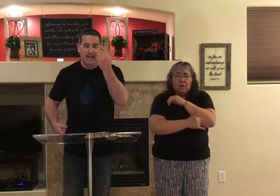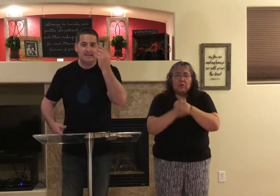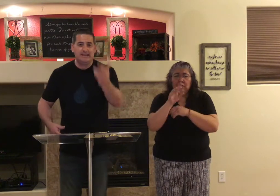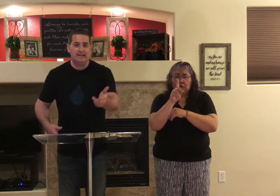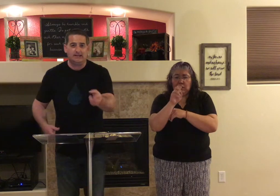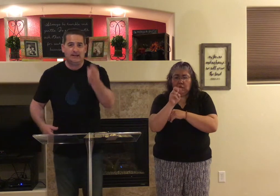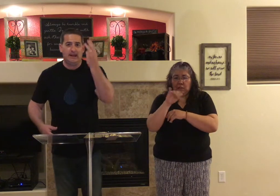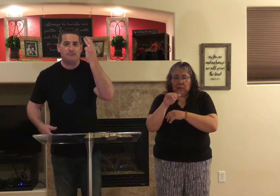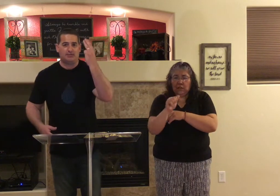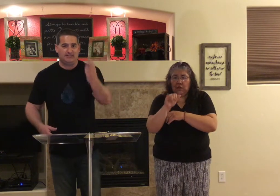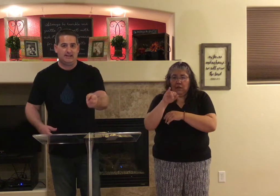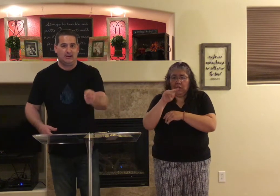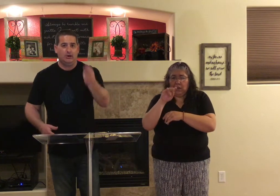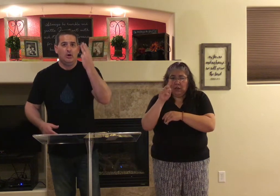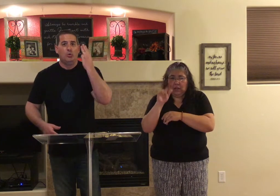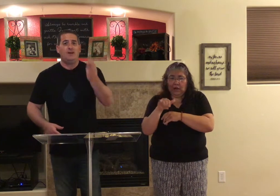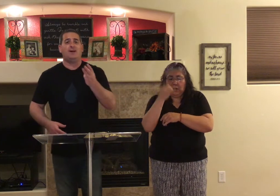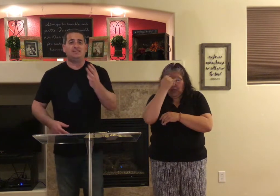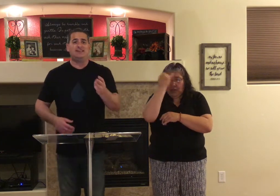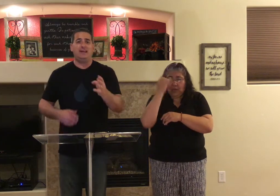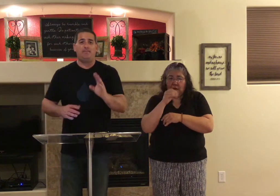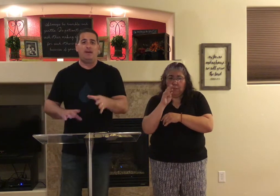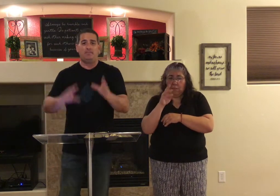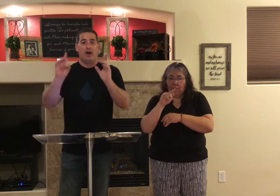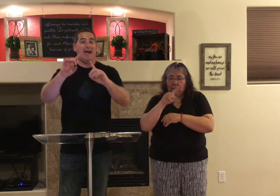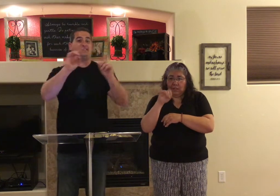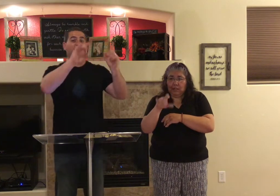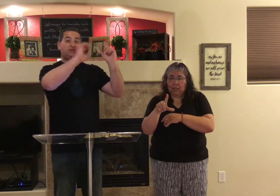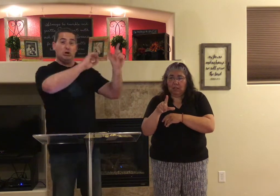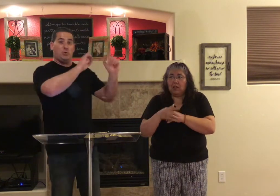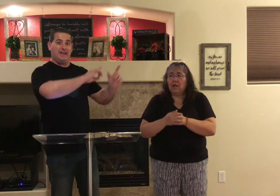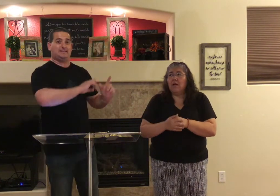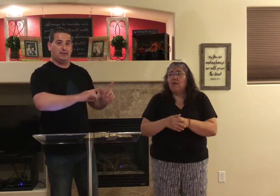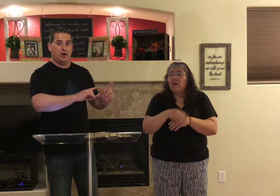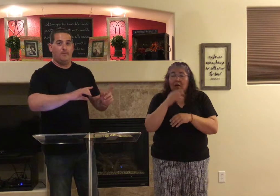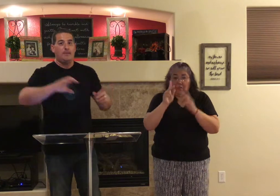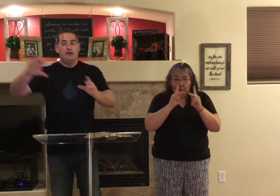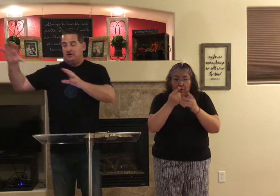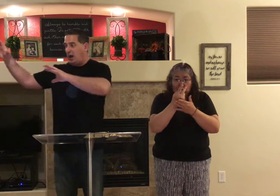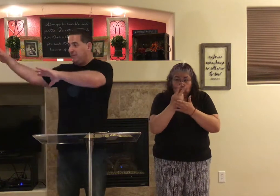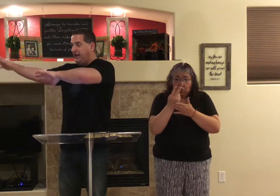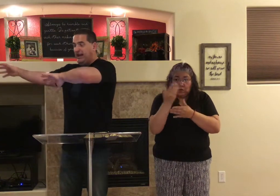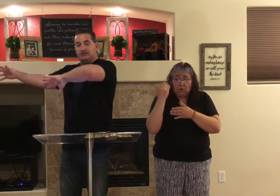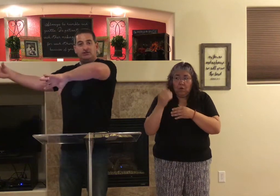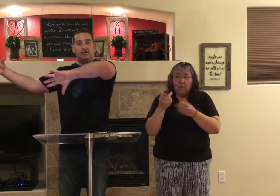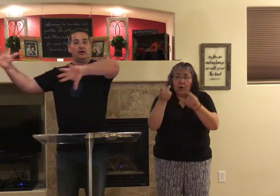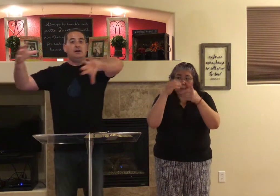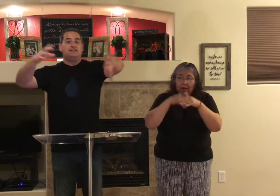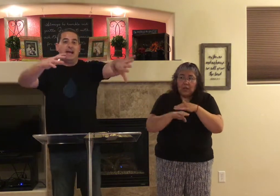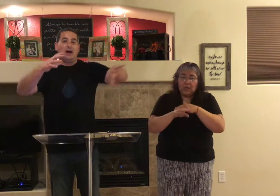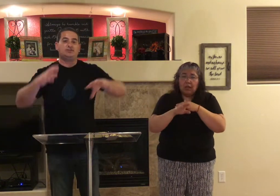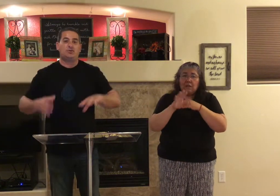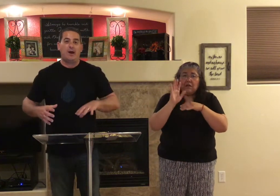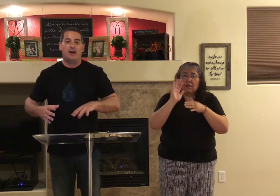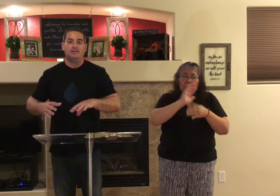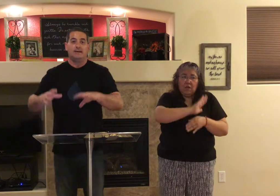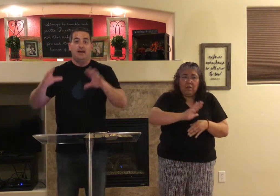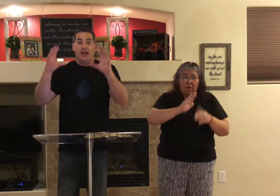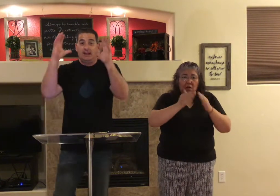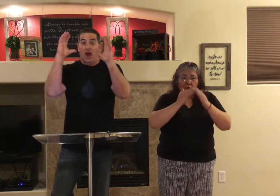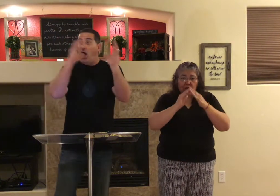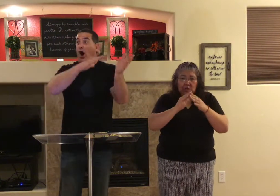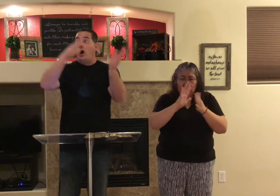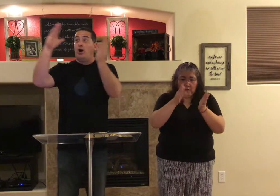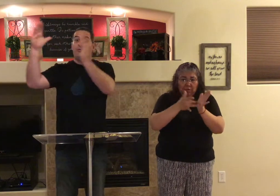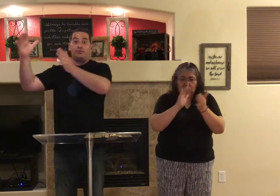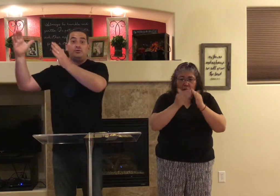Kenya and Italy and Brazil, we are seeing people, as of 2 weeks ago, coming into their town squares.